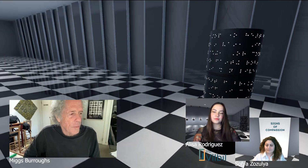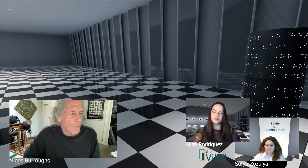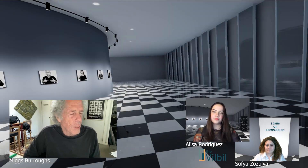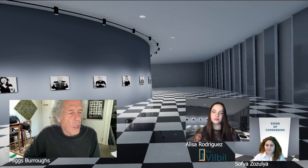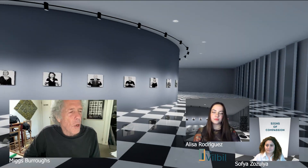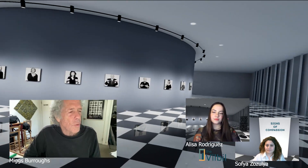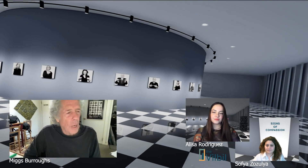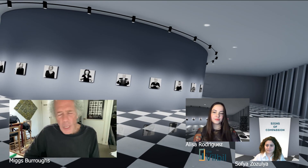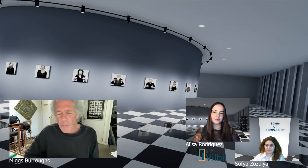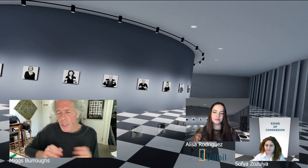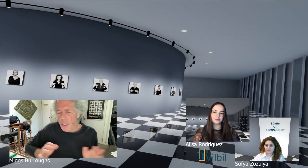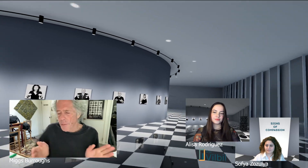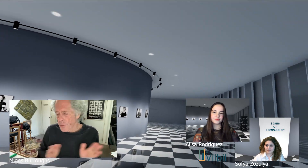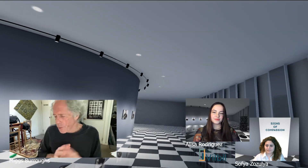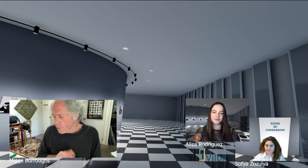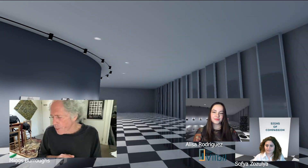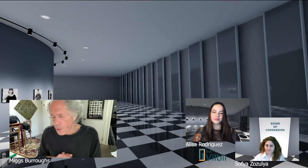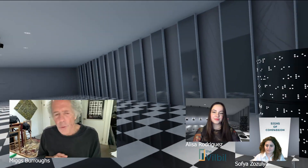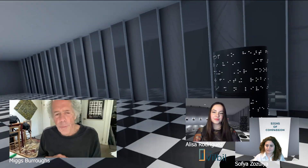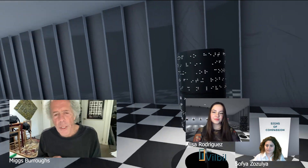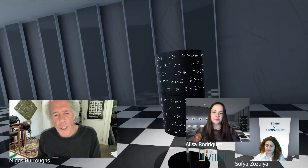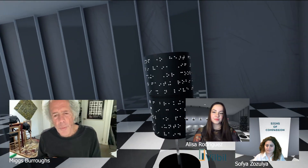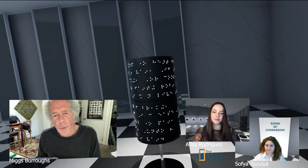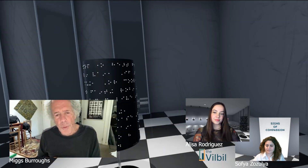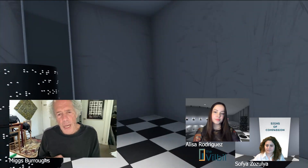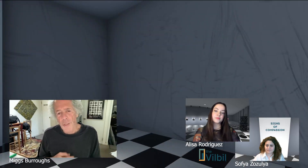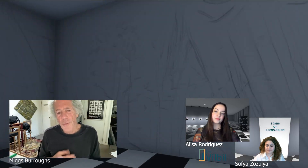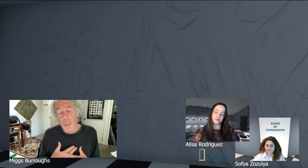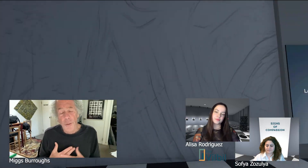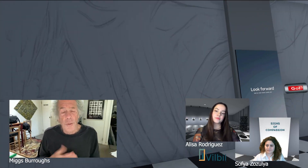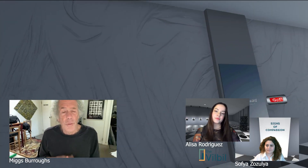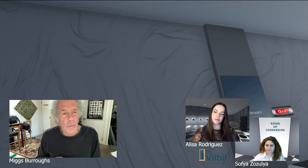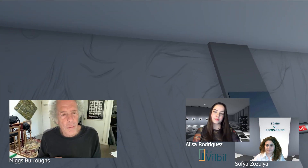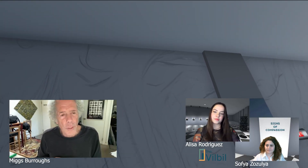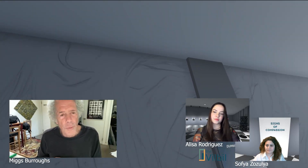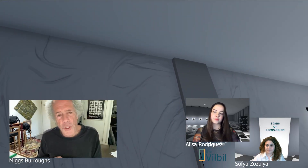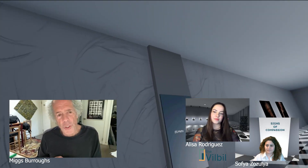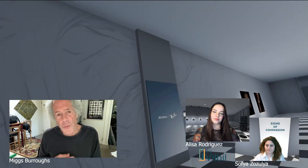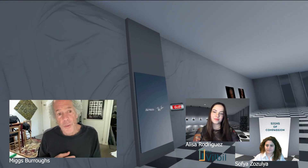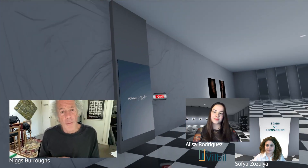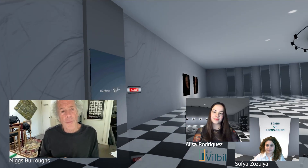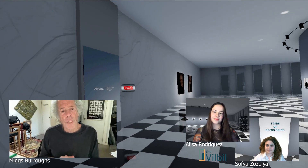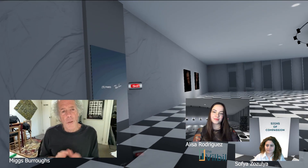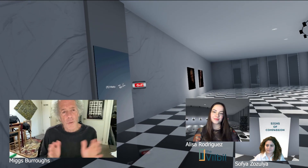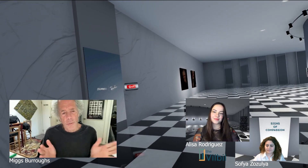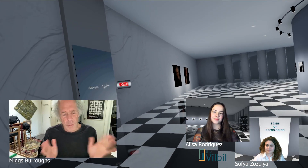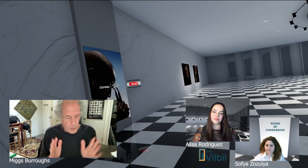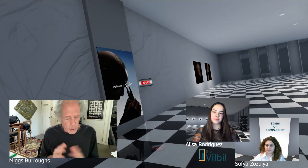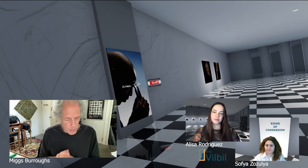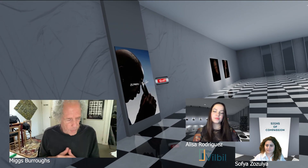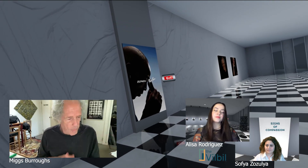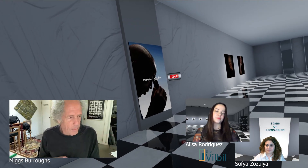But no, I mean, I've done individual projects. People ask me to do commissions for them. They're